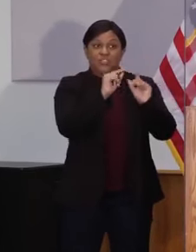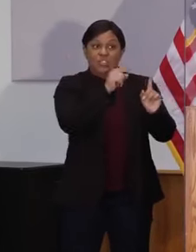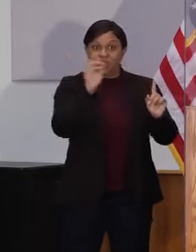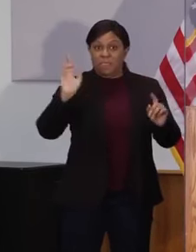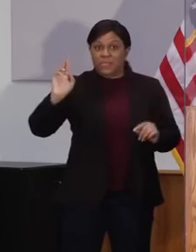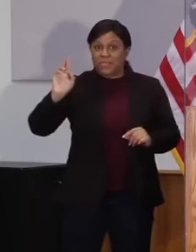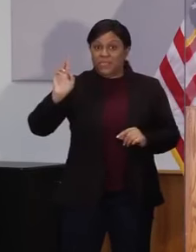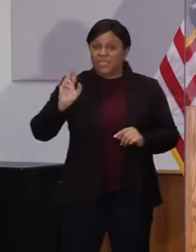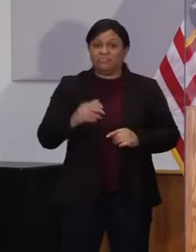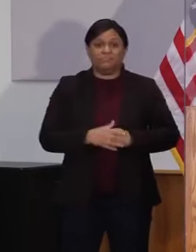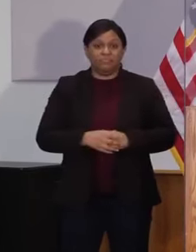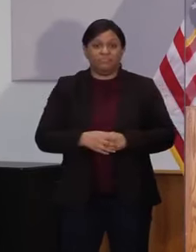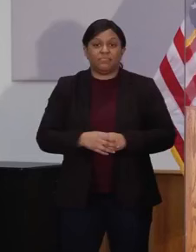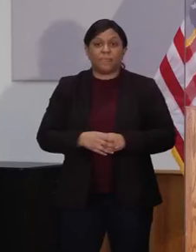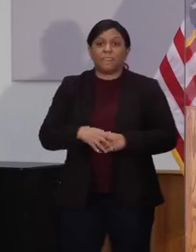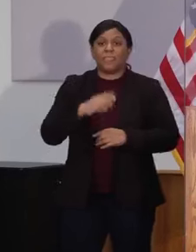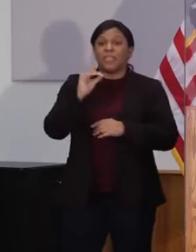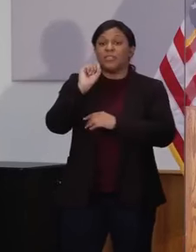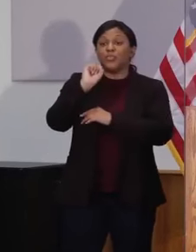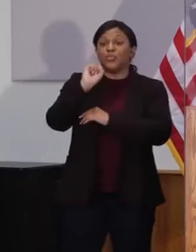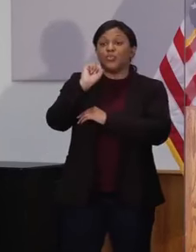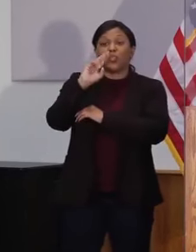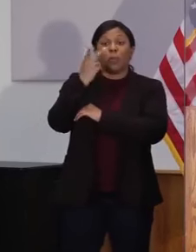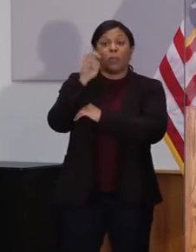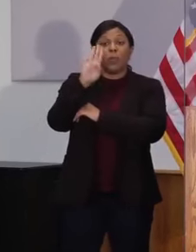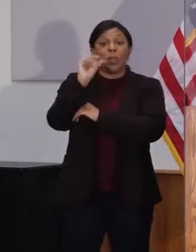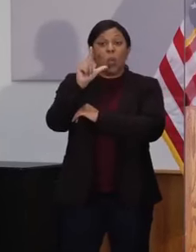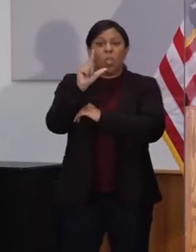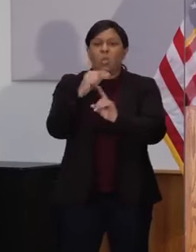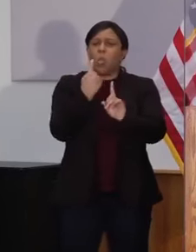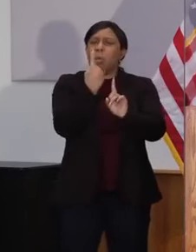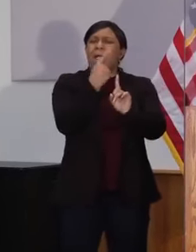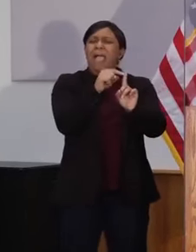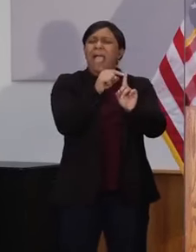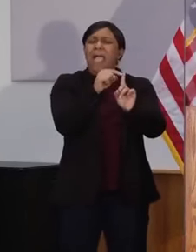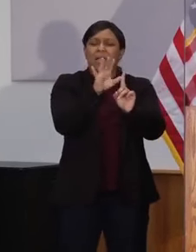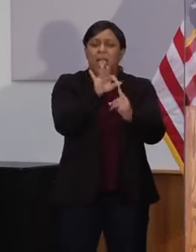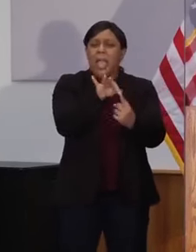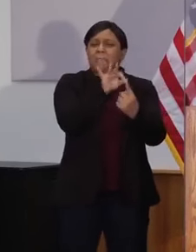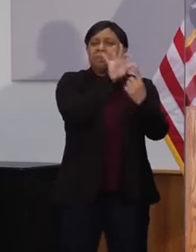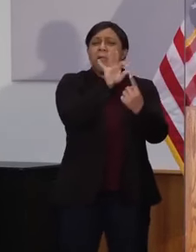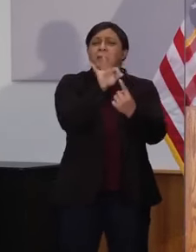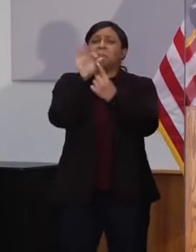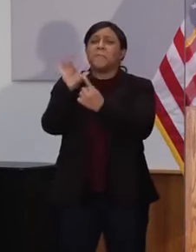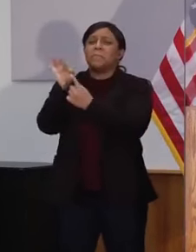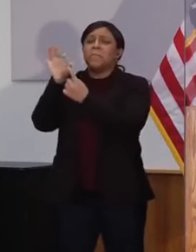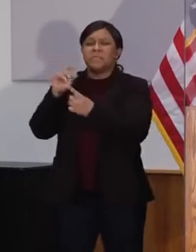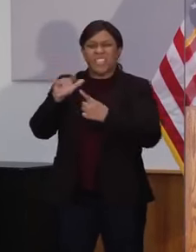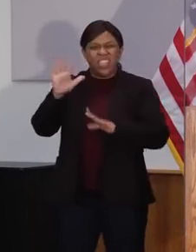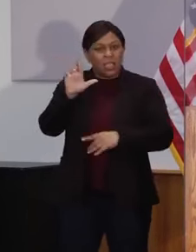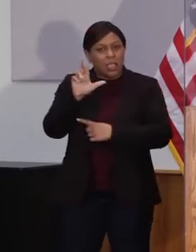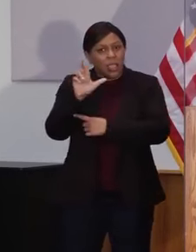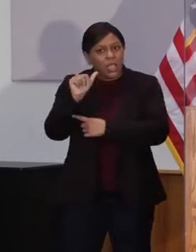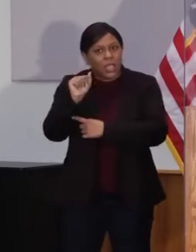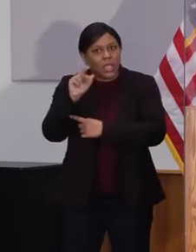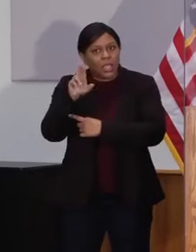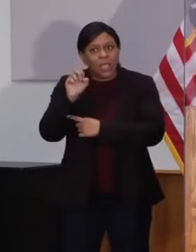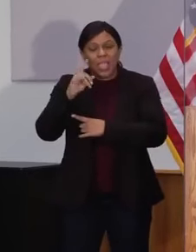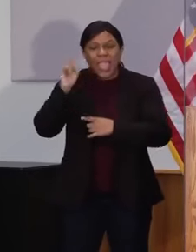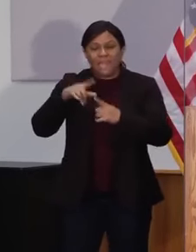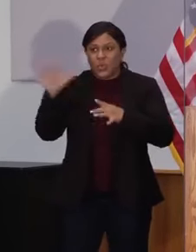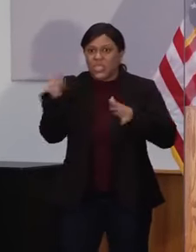it's never happened in my 40-plus year career where we've had to pull together this kind of a multi-jurisdictional